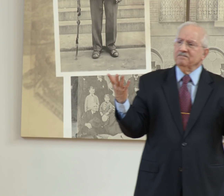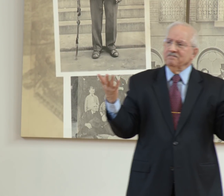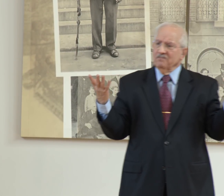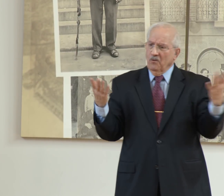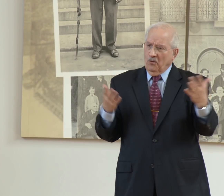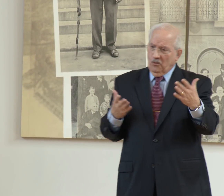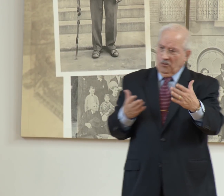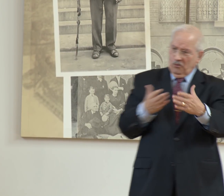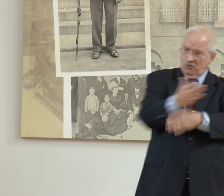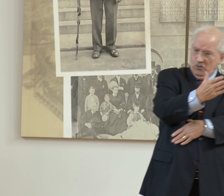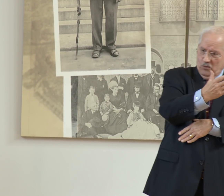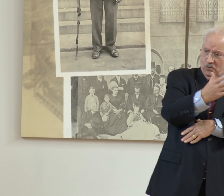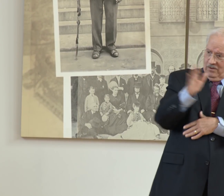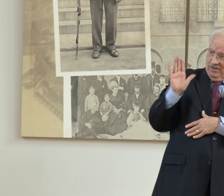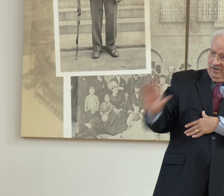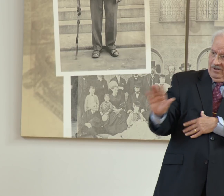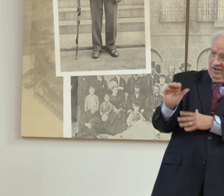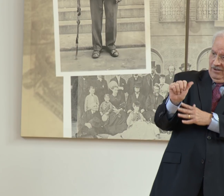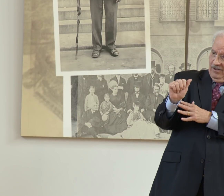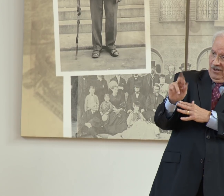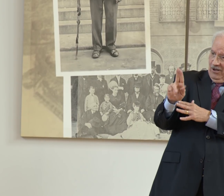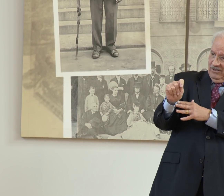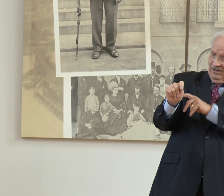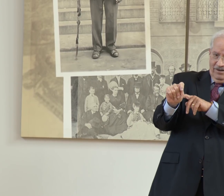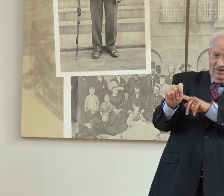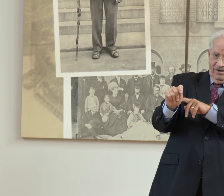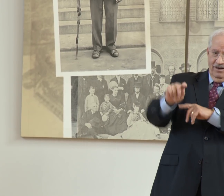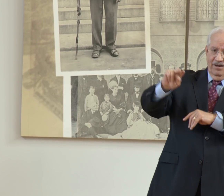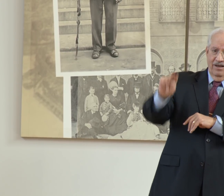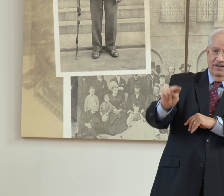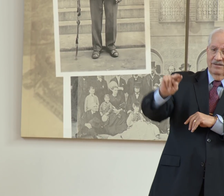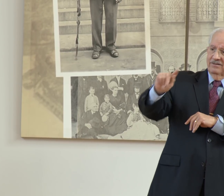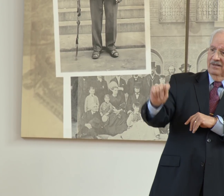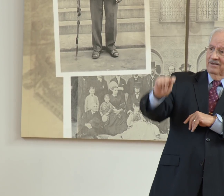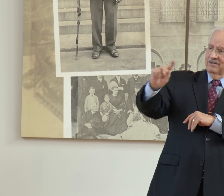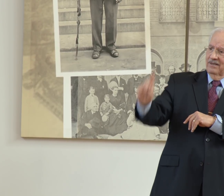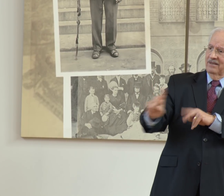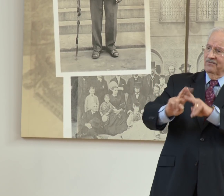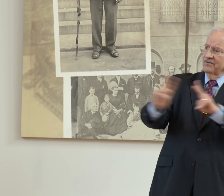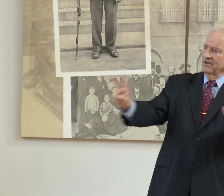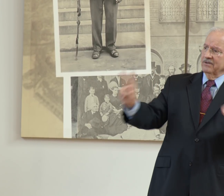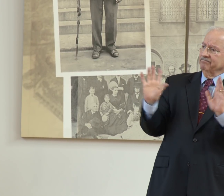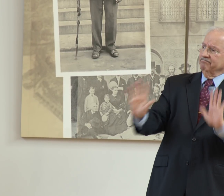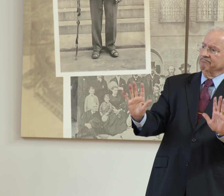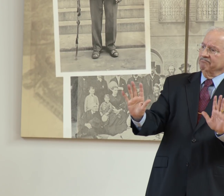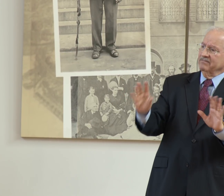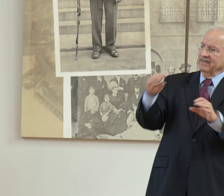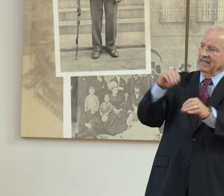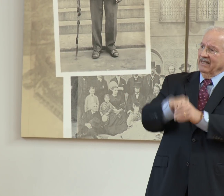What's important now is that through his art, NTD